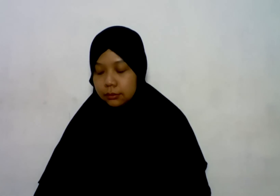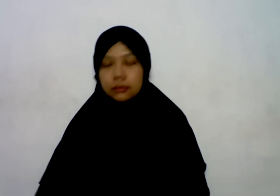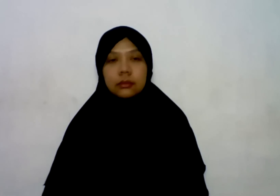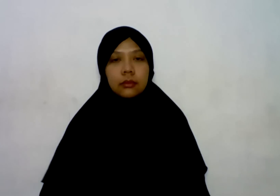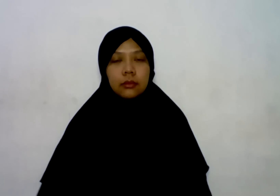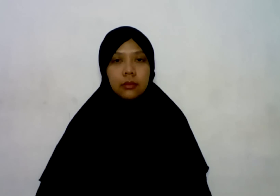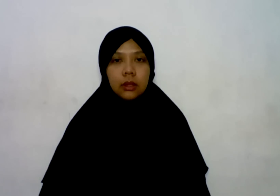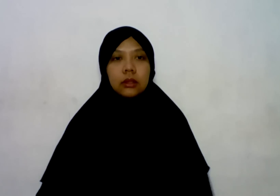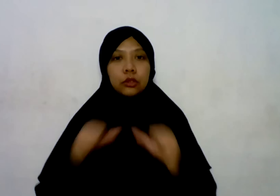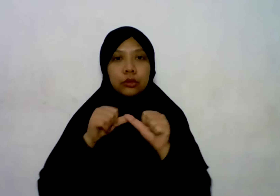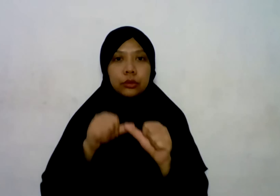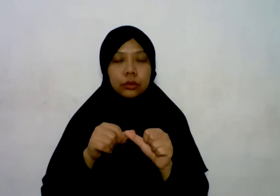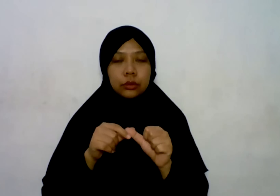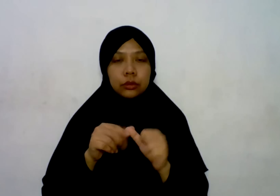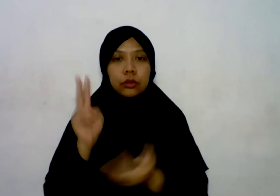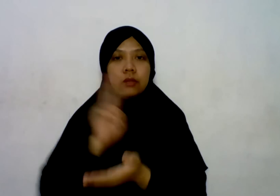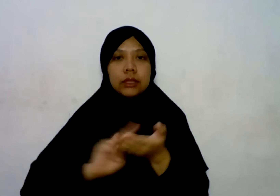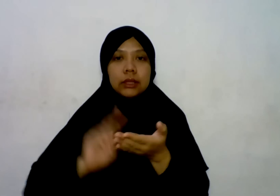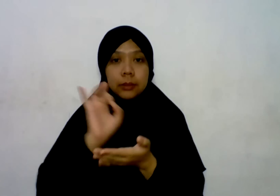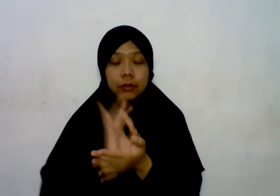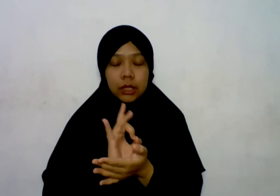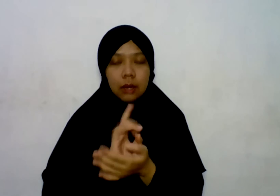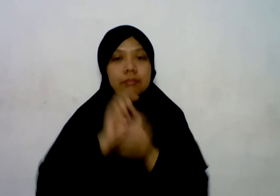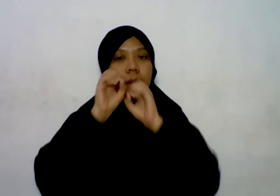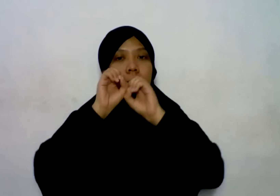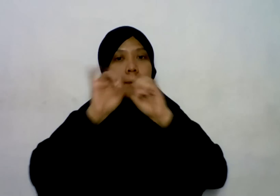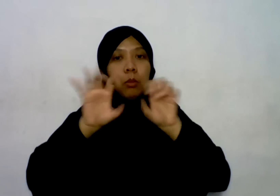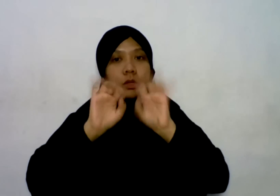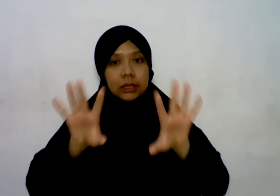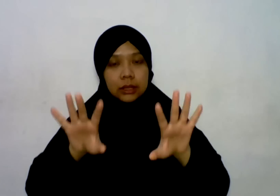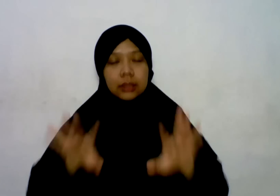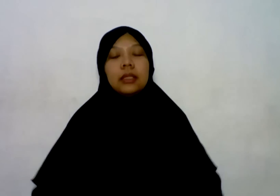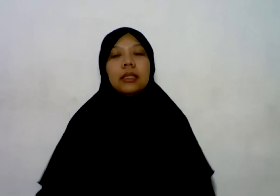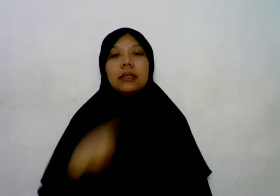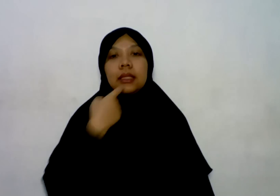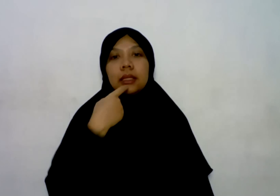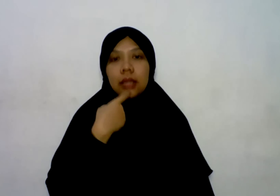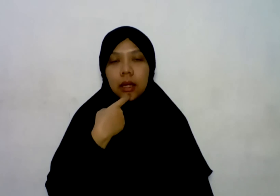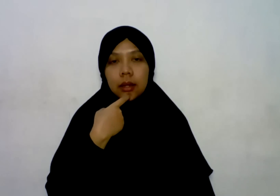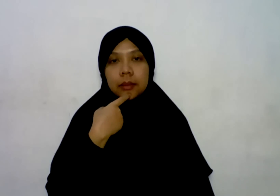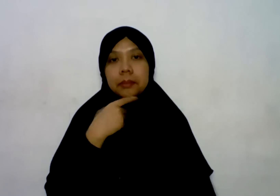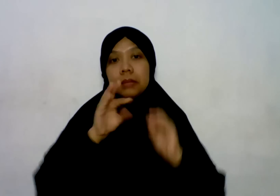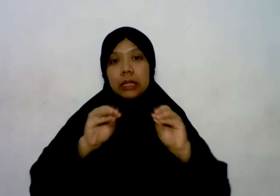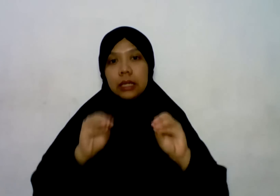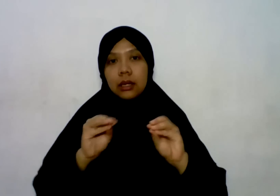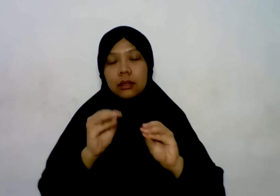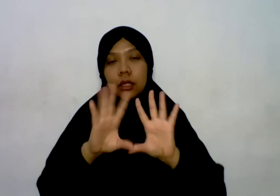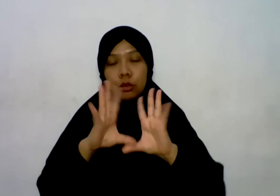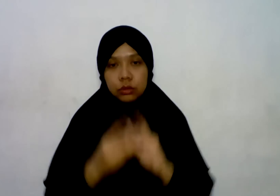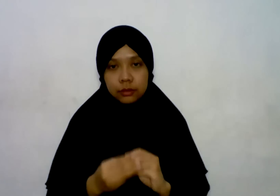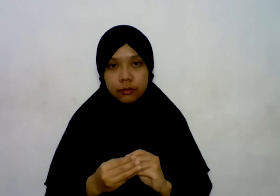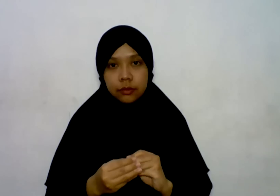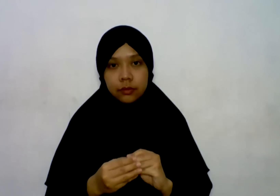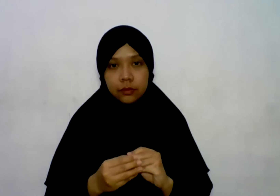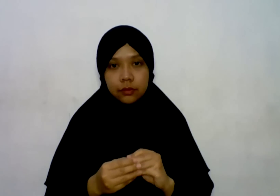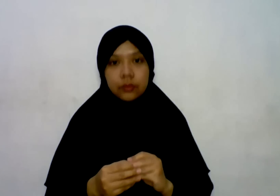we promote the idea of inclusiveness of and the need of inclusiveness of people with disabilities in university